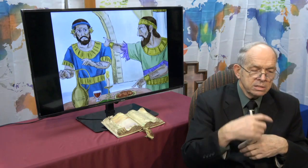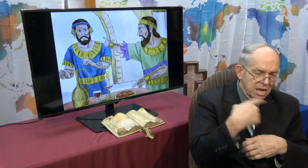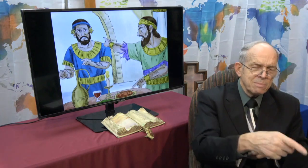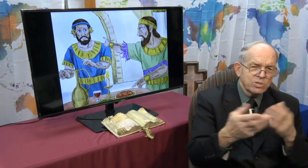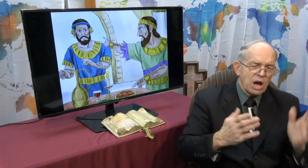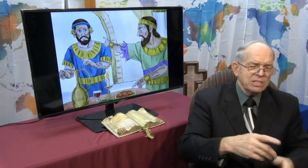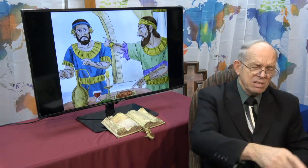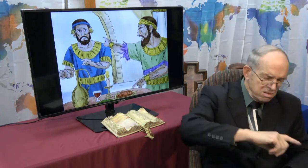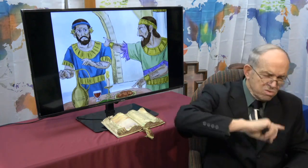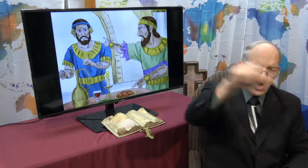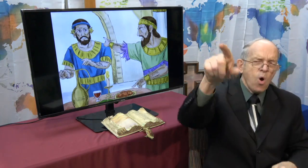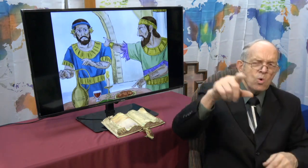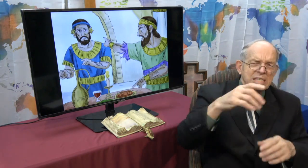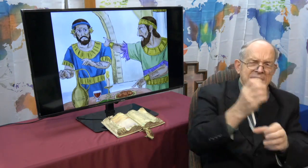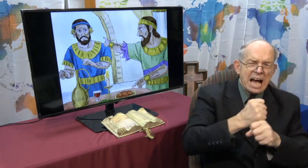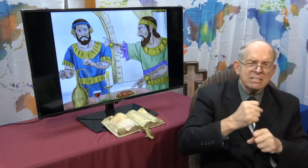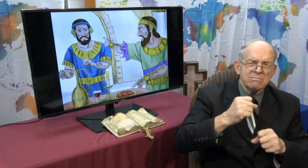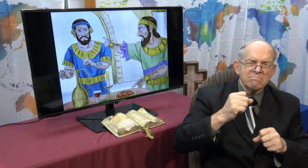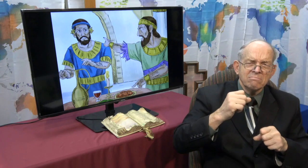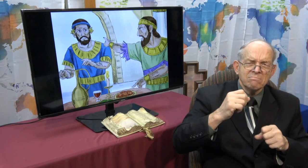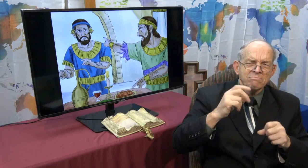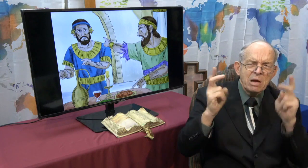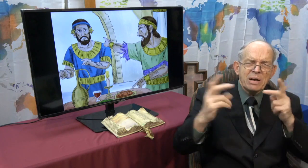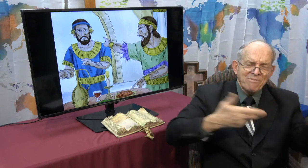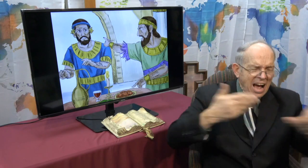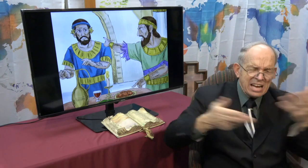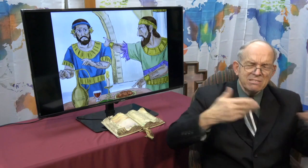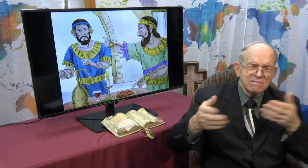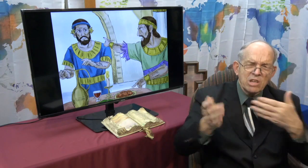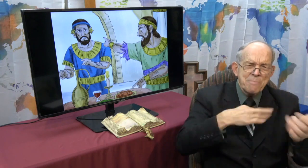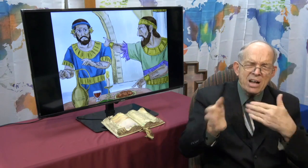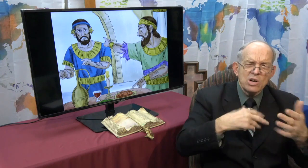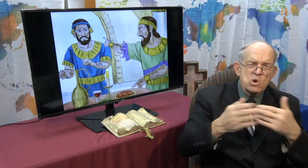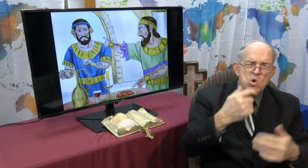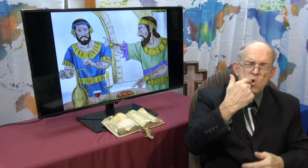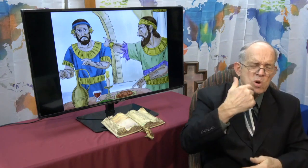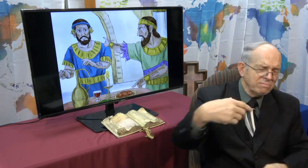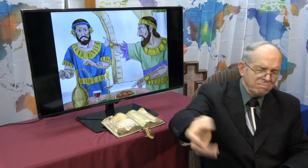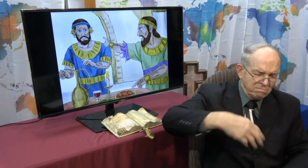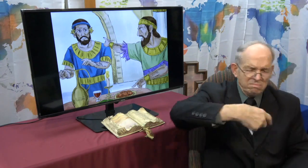Tell him servant, go get people by, no matter who.